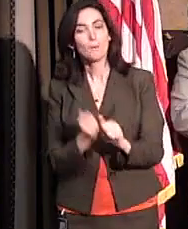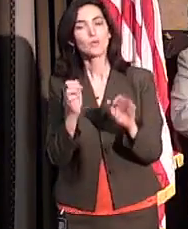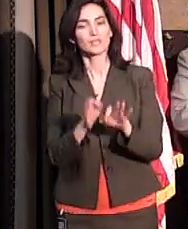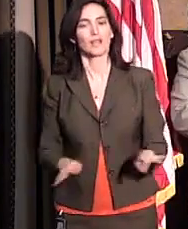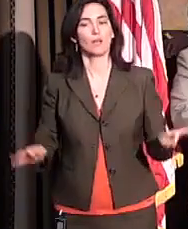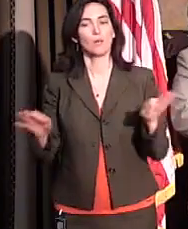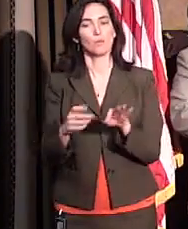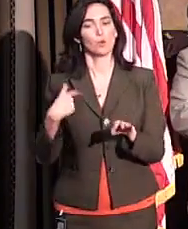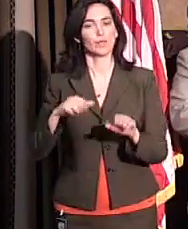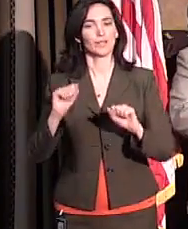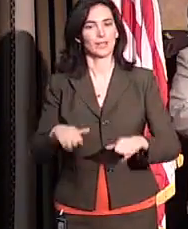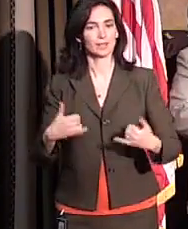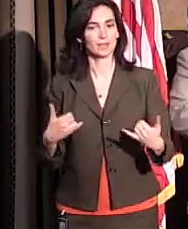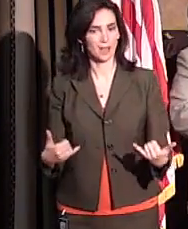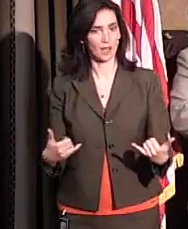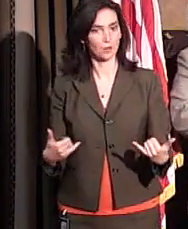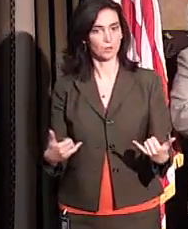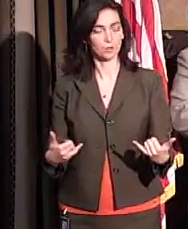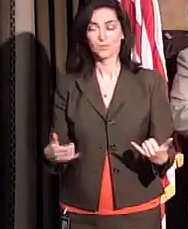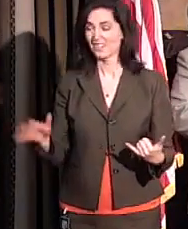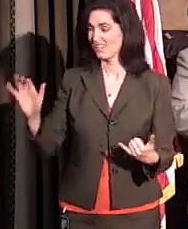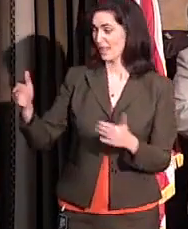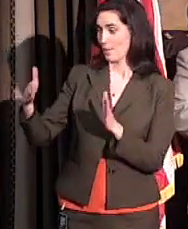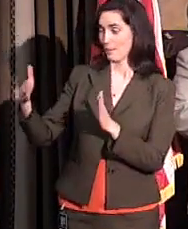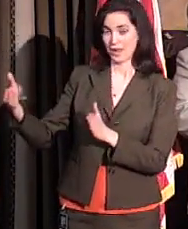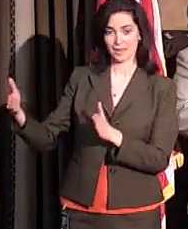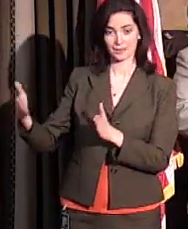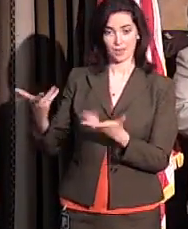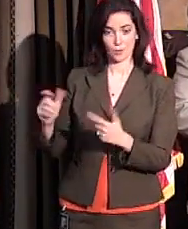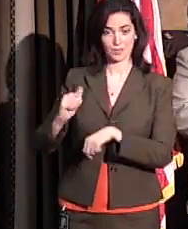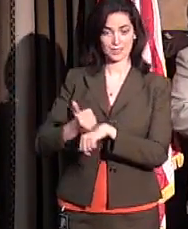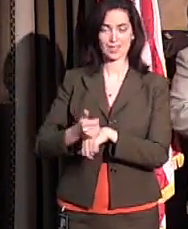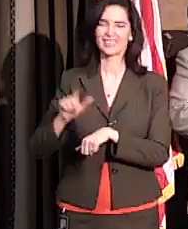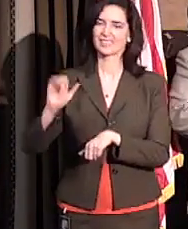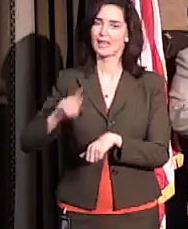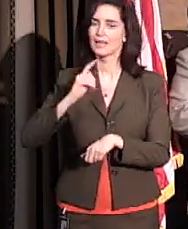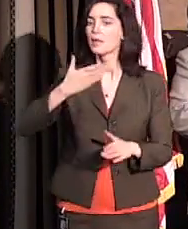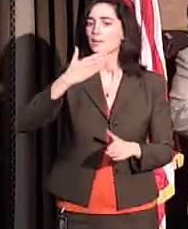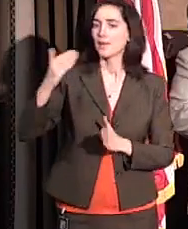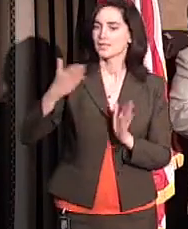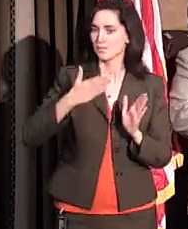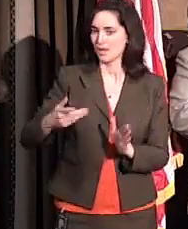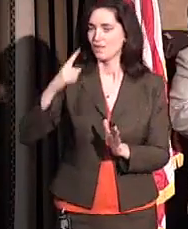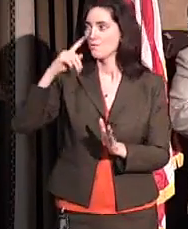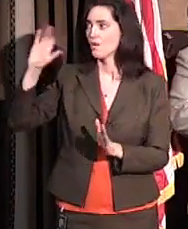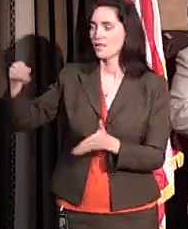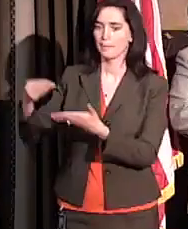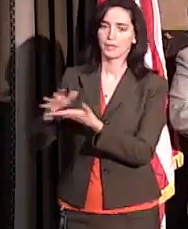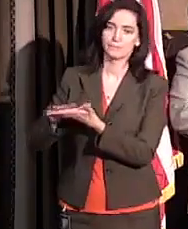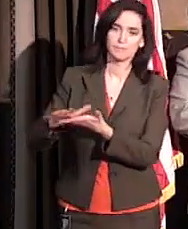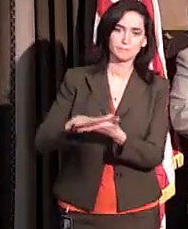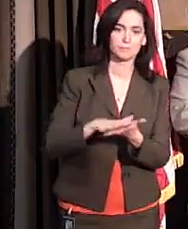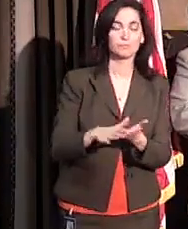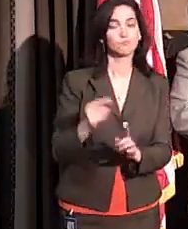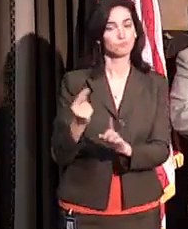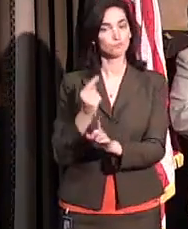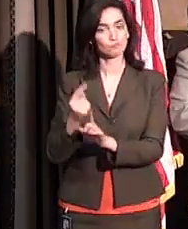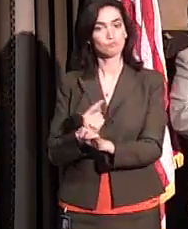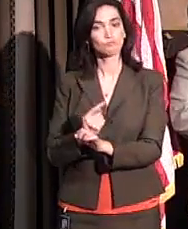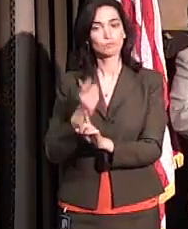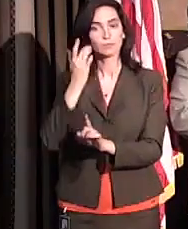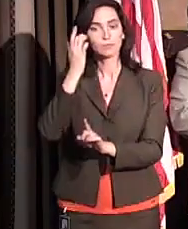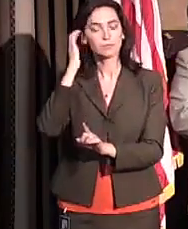right now, and that this plan is the best plan for using these funds for their intended purpose and to